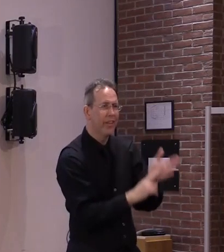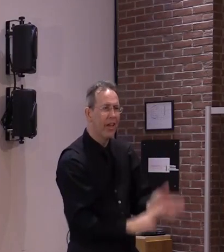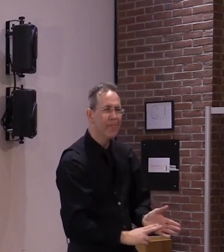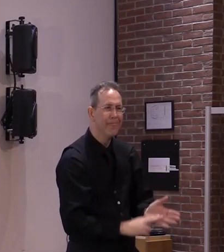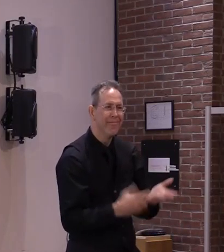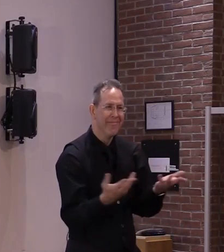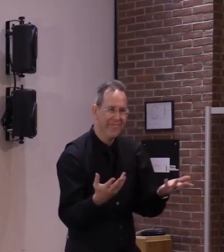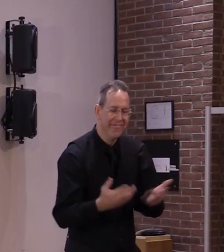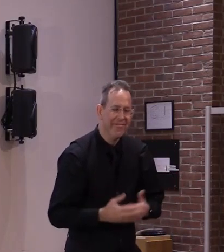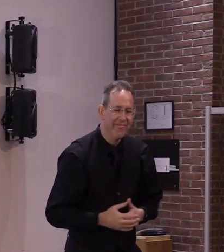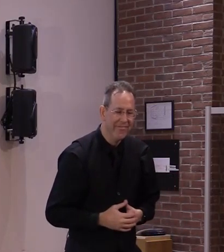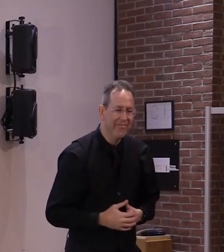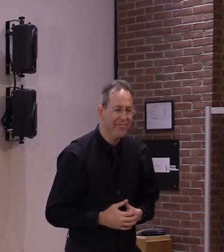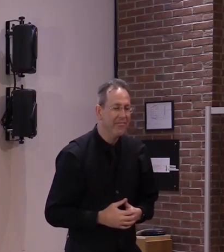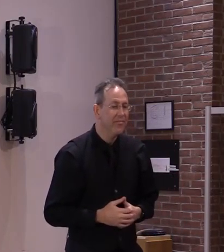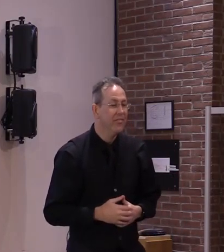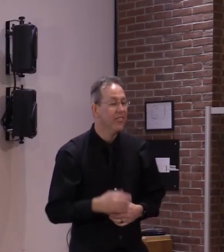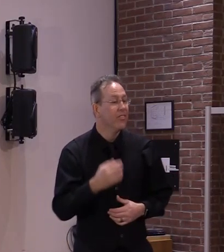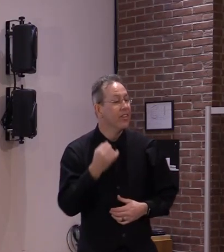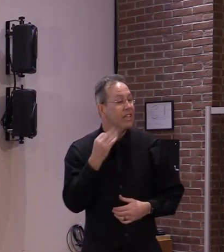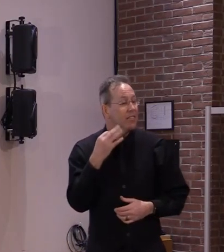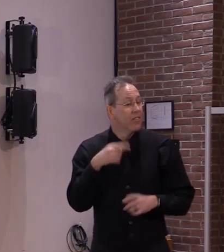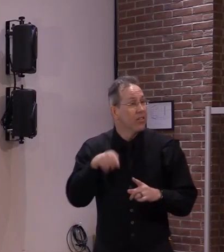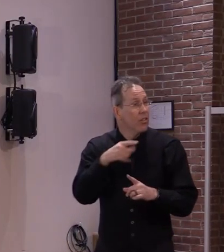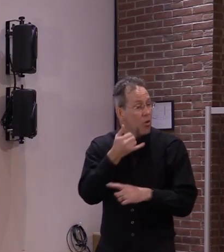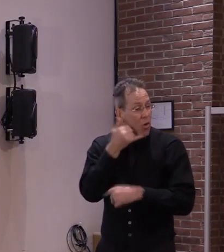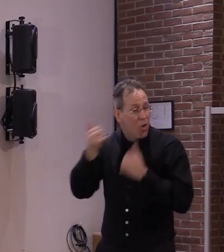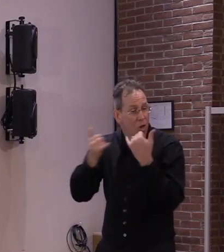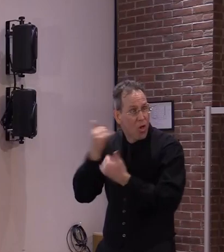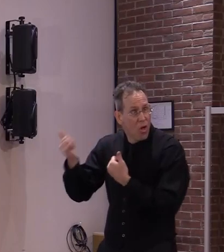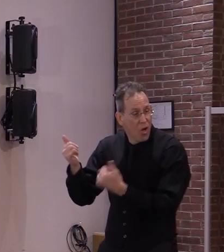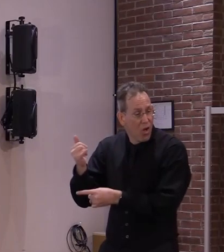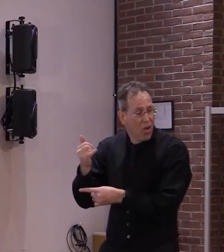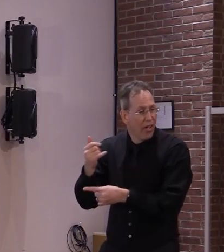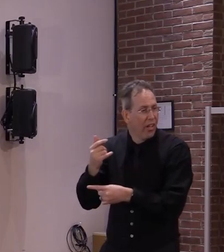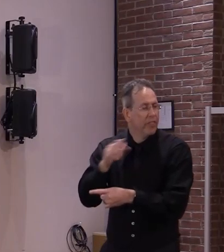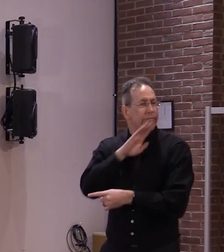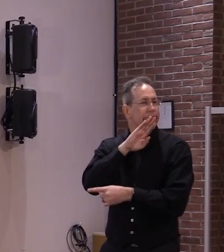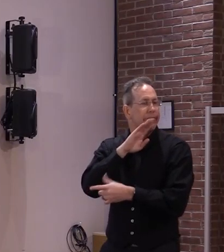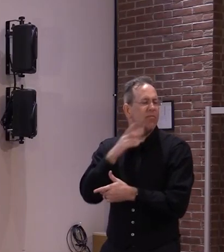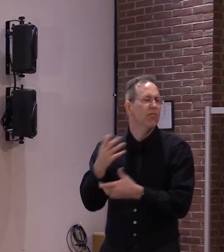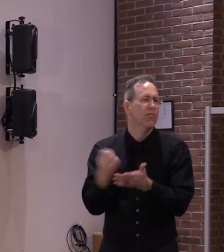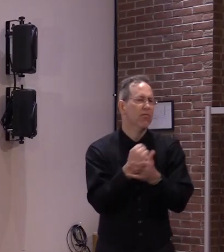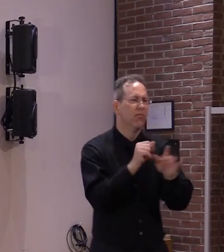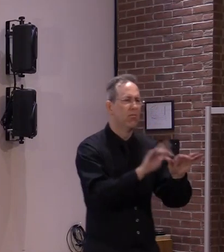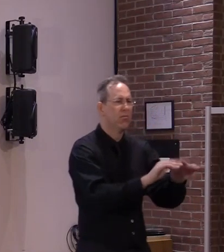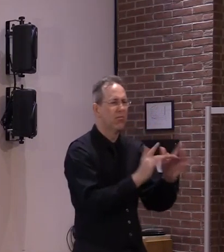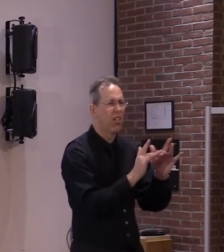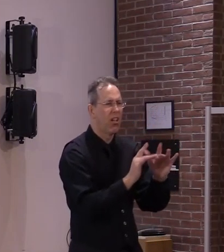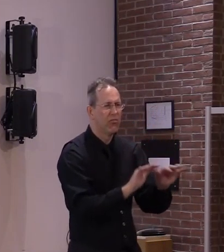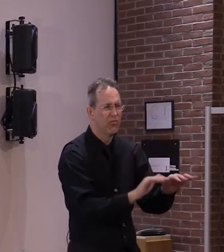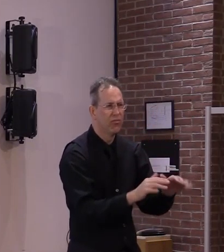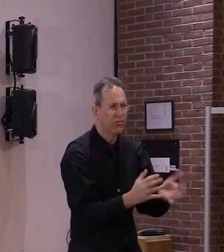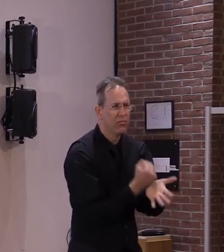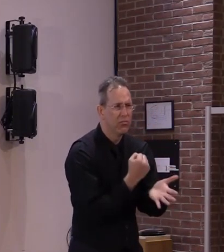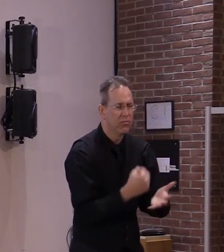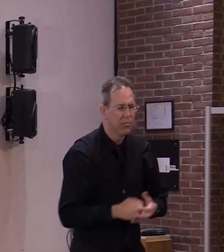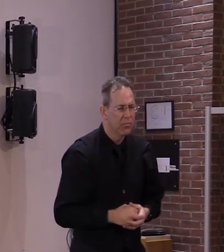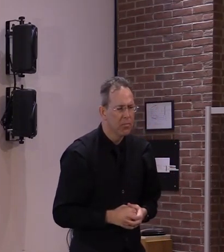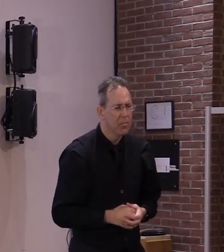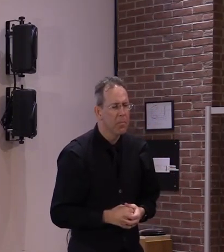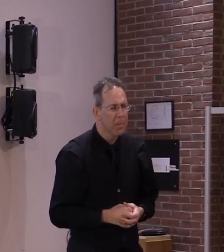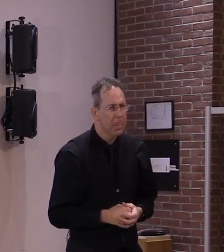up online, and again, you can hit the a button to sign up if